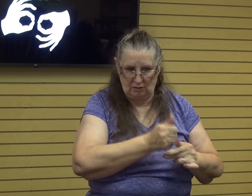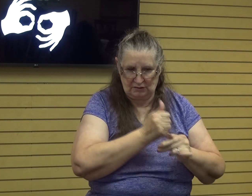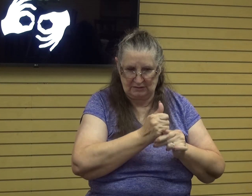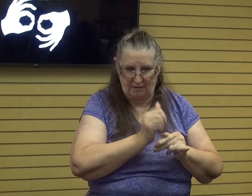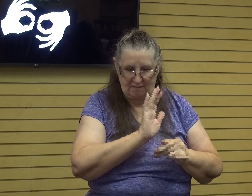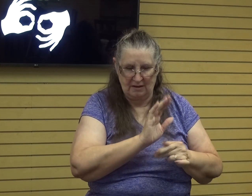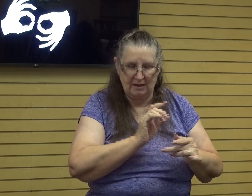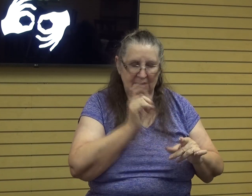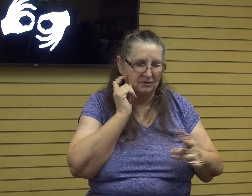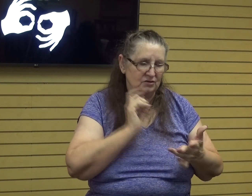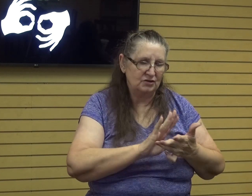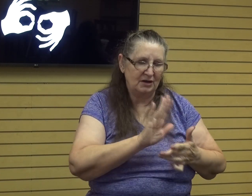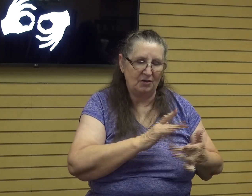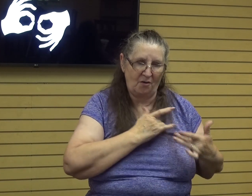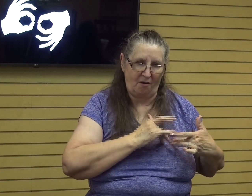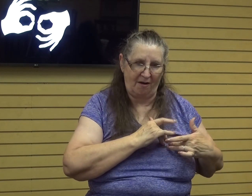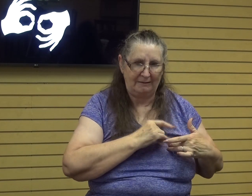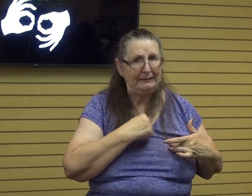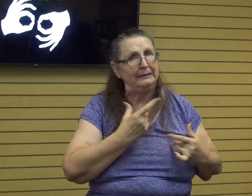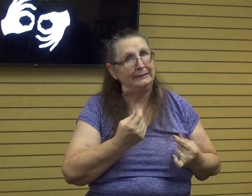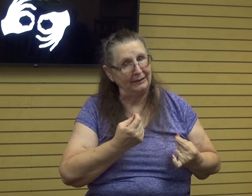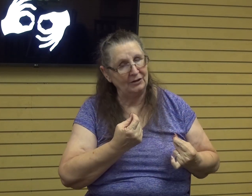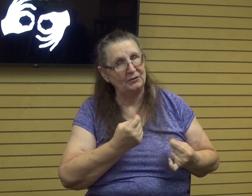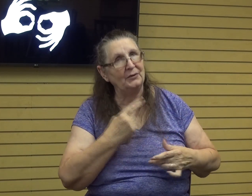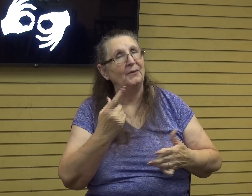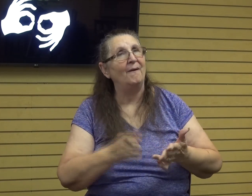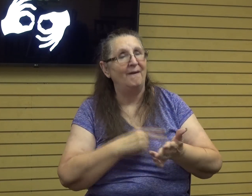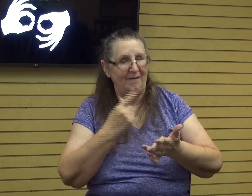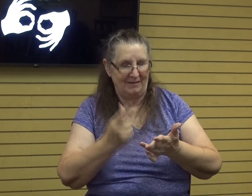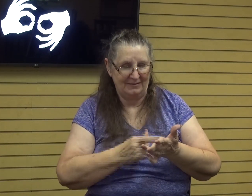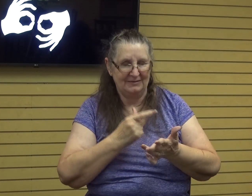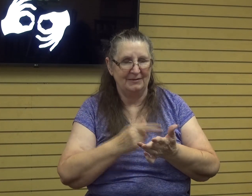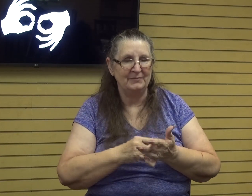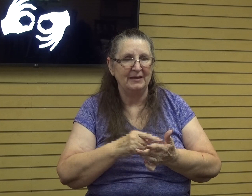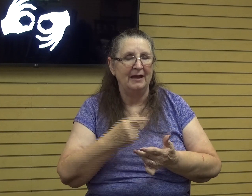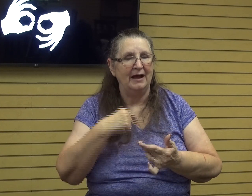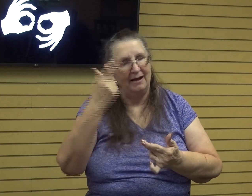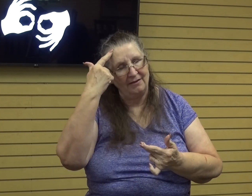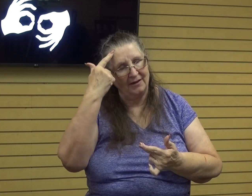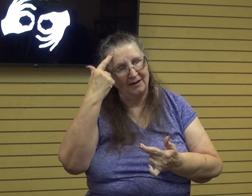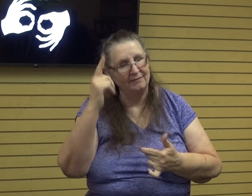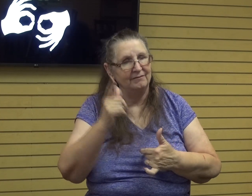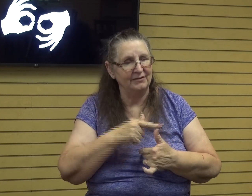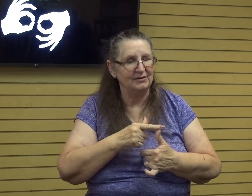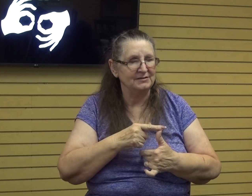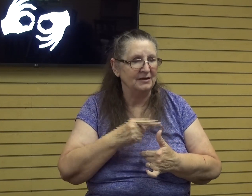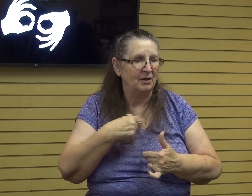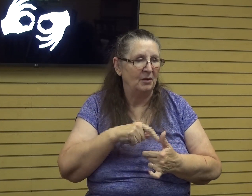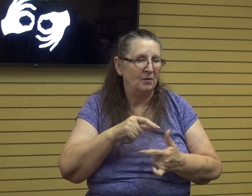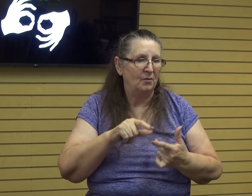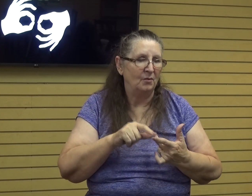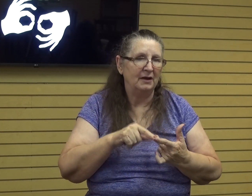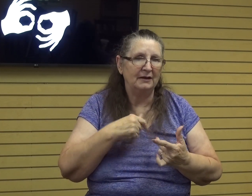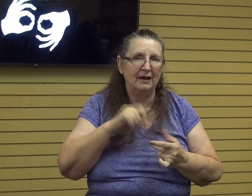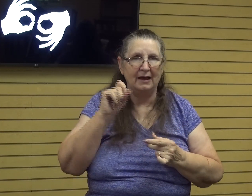I have to do it all the time, and when I read this, that's kind of the first thing I thought. You know, when I ask for wisdom, or when